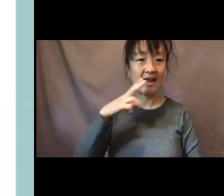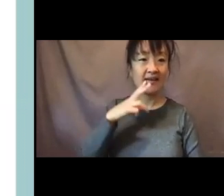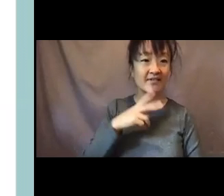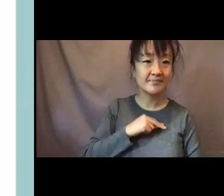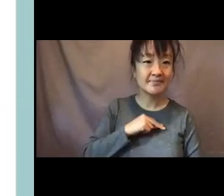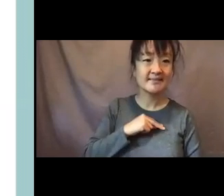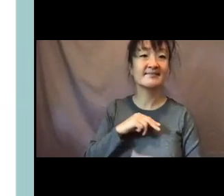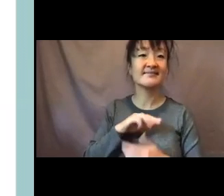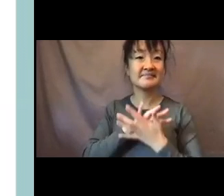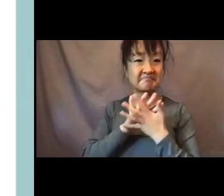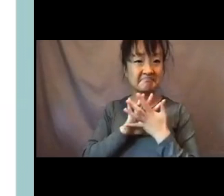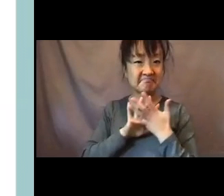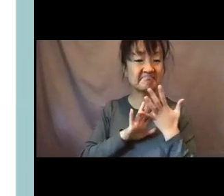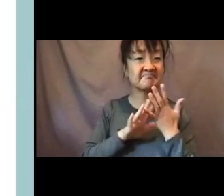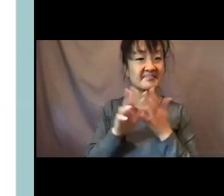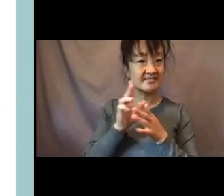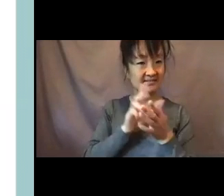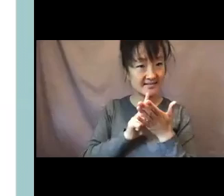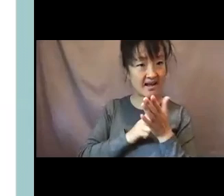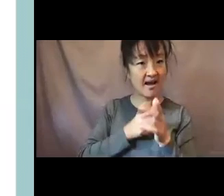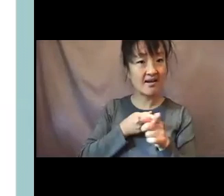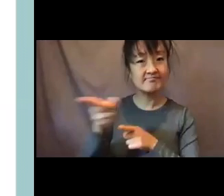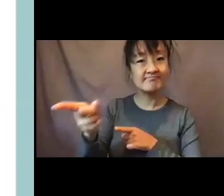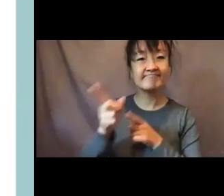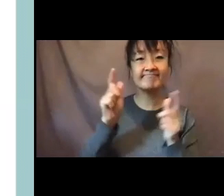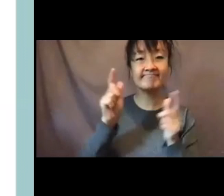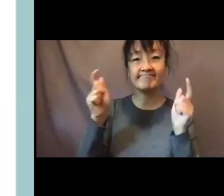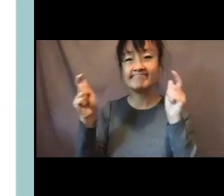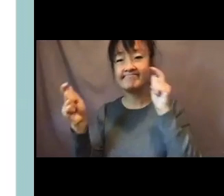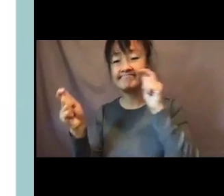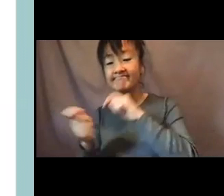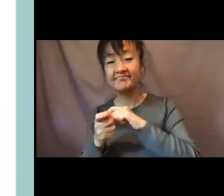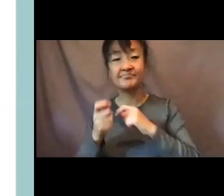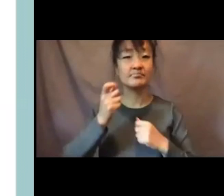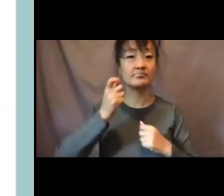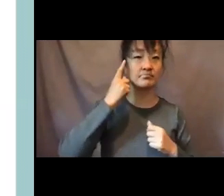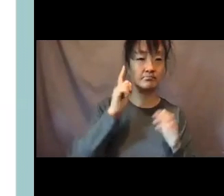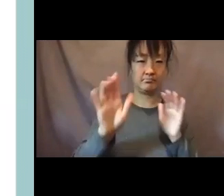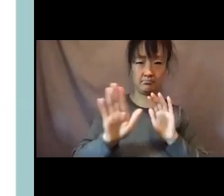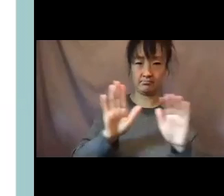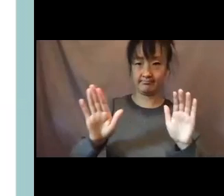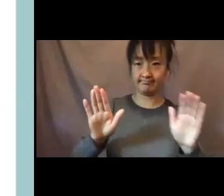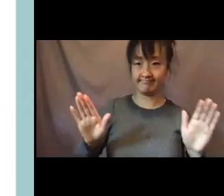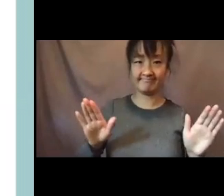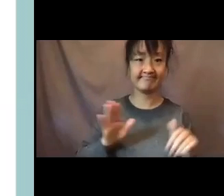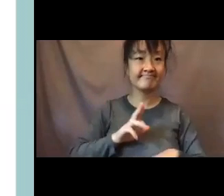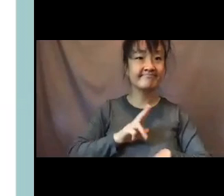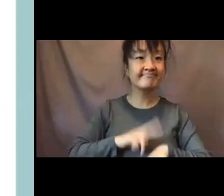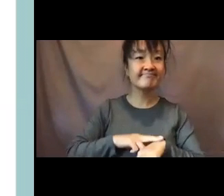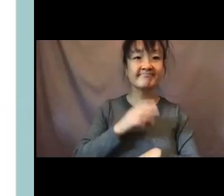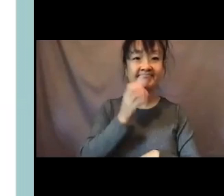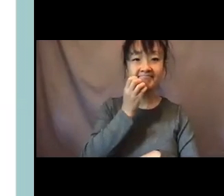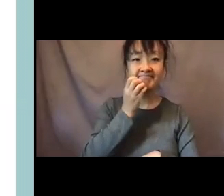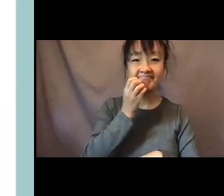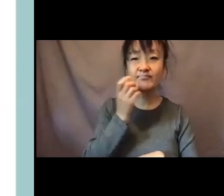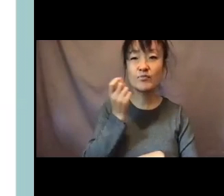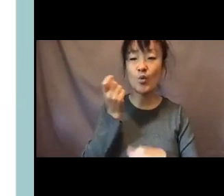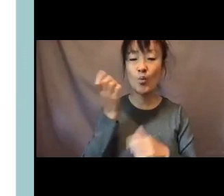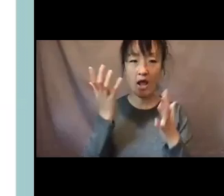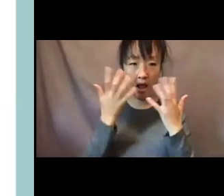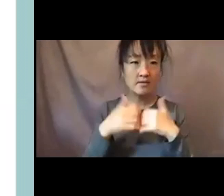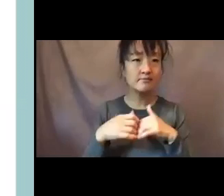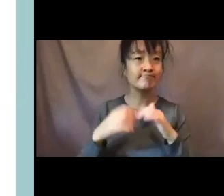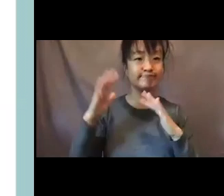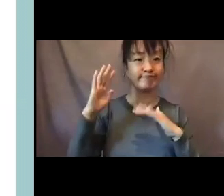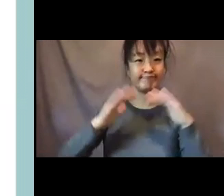all designed or have evolved along the realm of understanding sort of the nature of foods and what goes in balances,